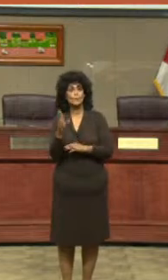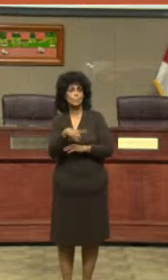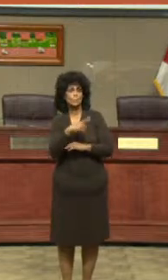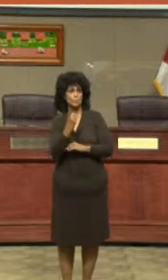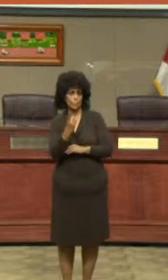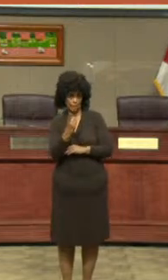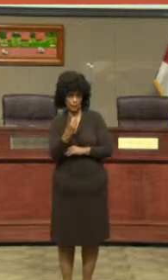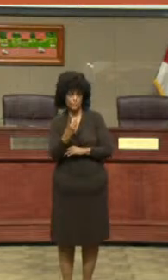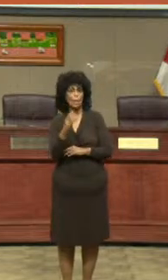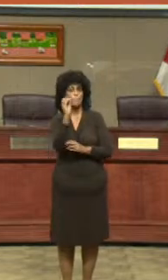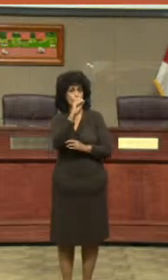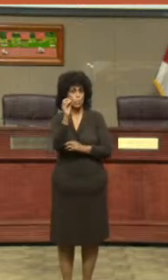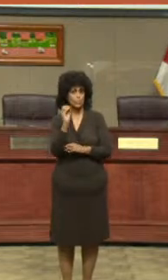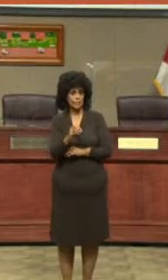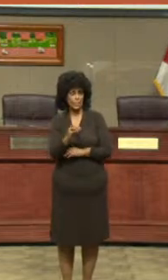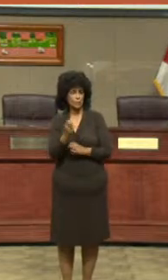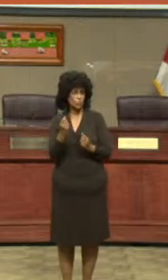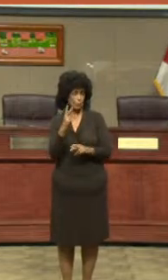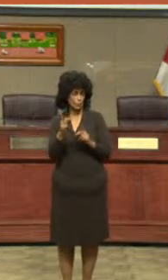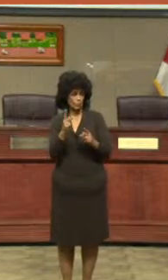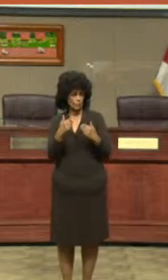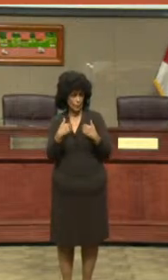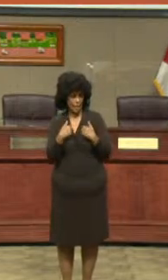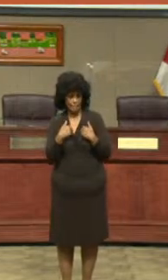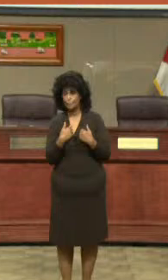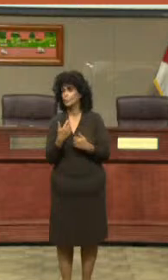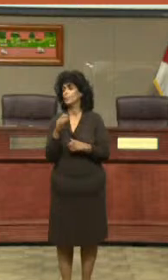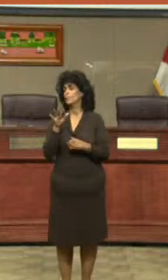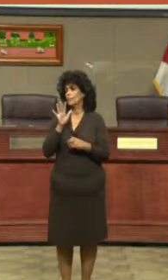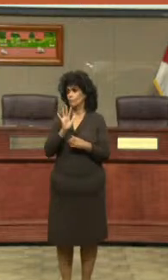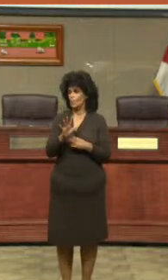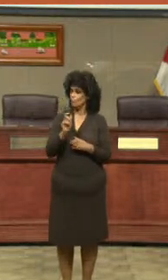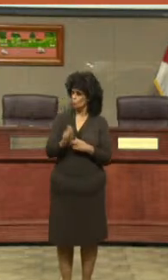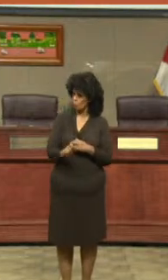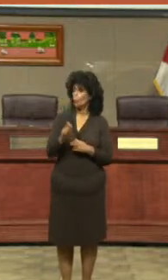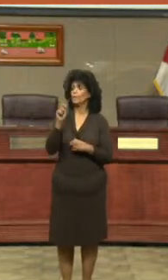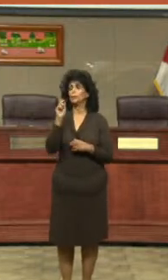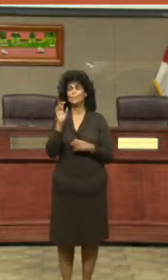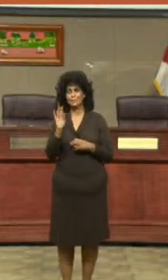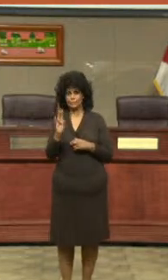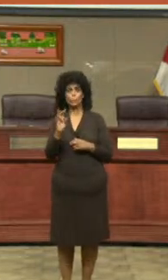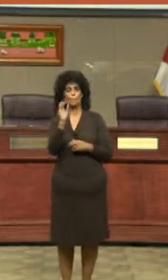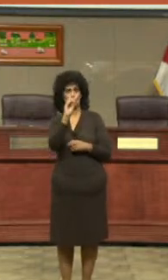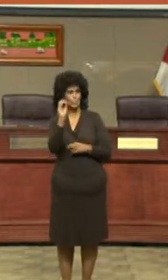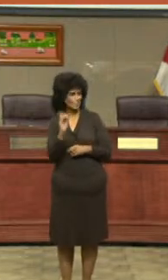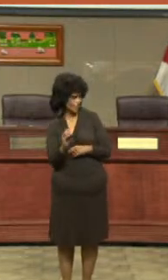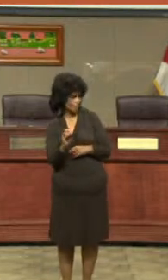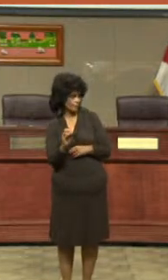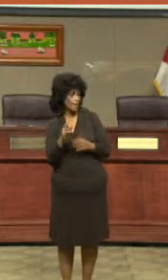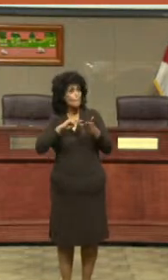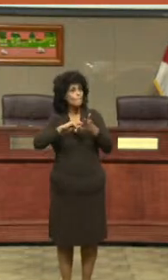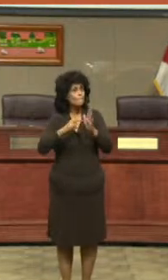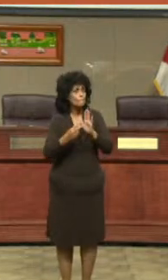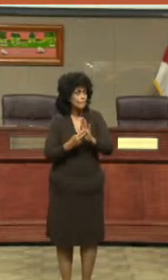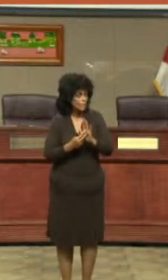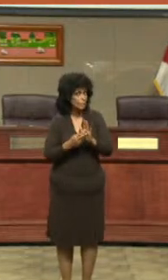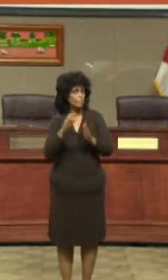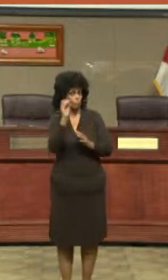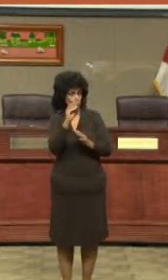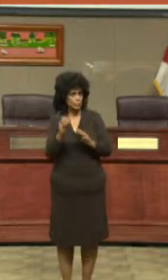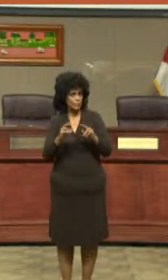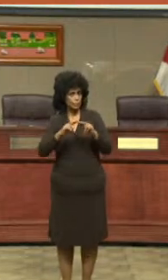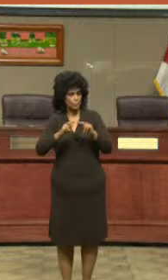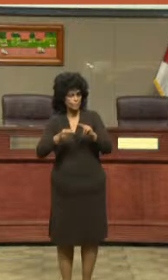5.7%. It continues to decline and shows how Orange County residents are working together to create a